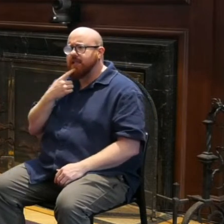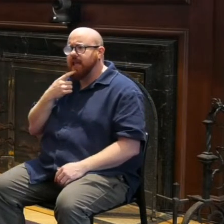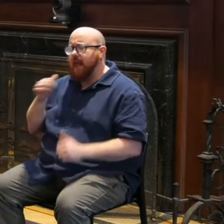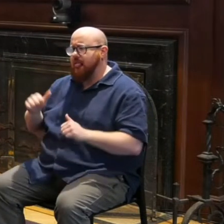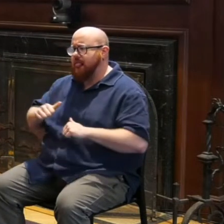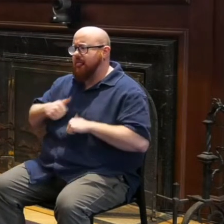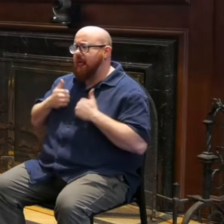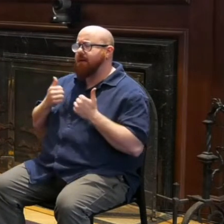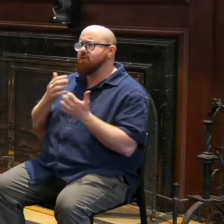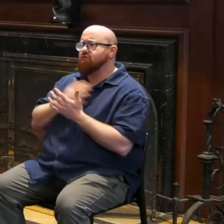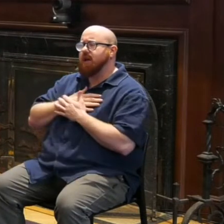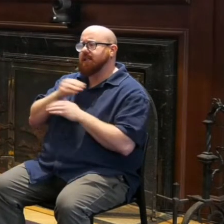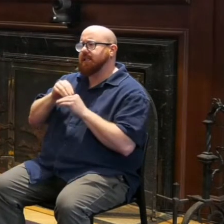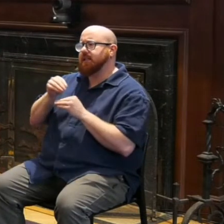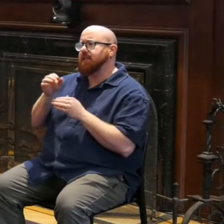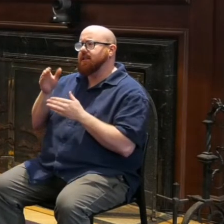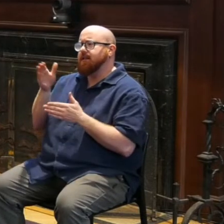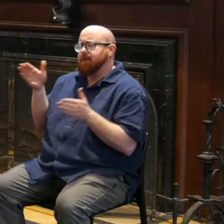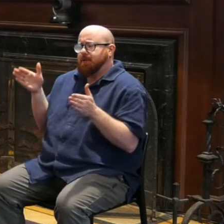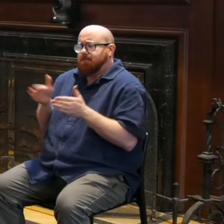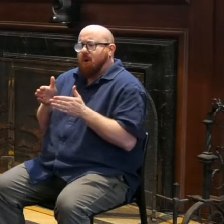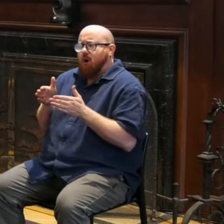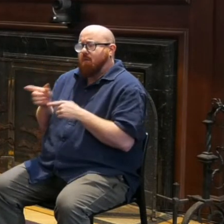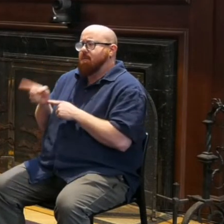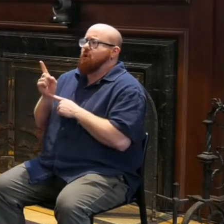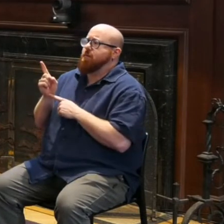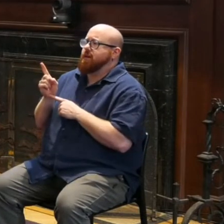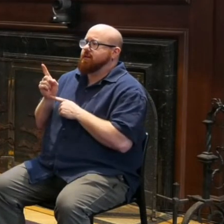moments? Broken Wings.